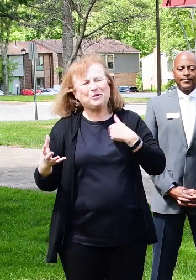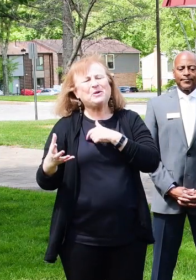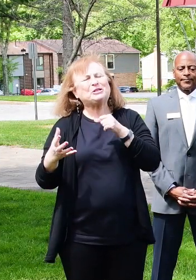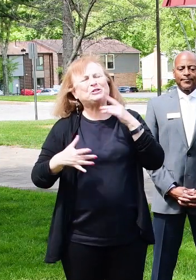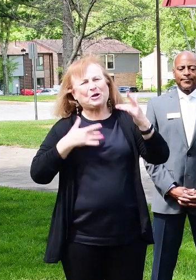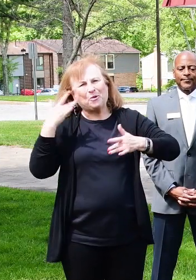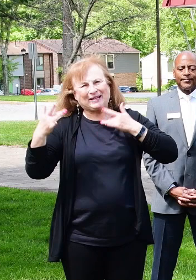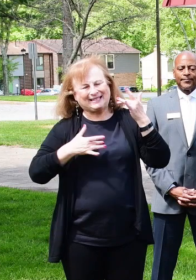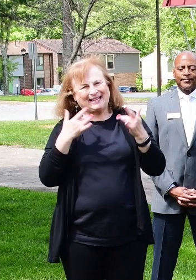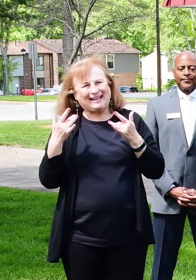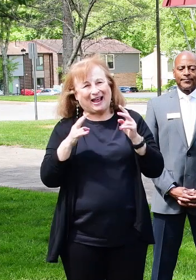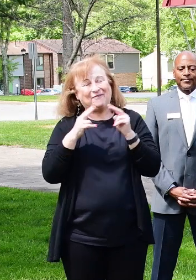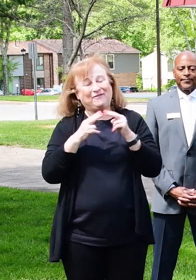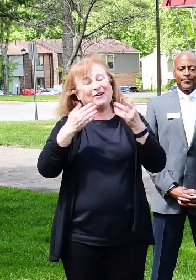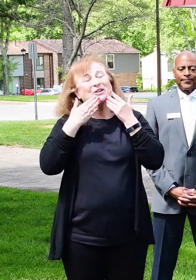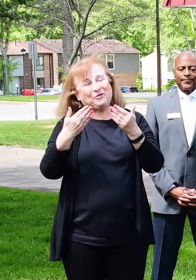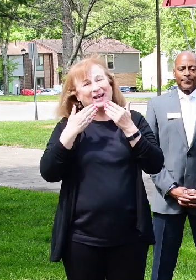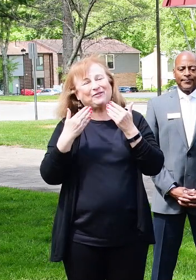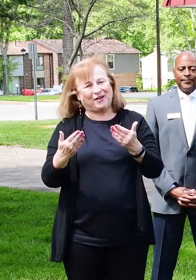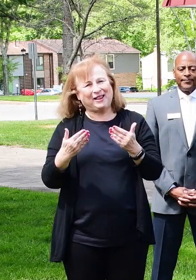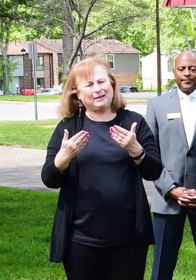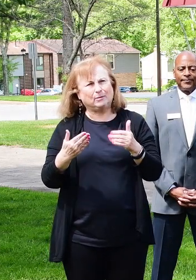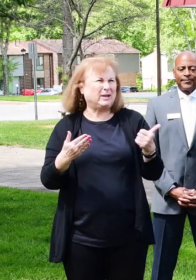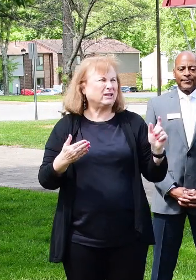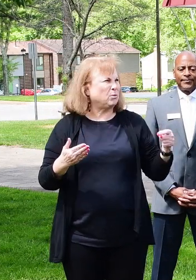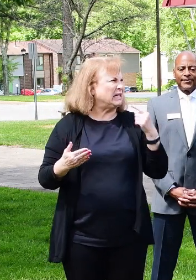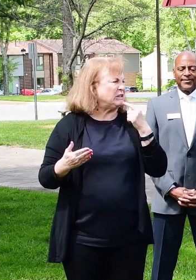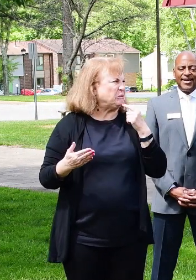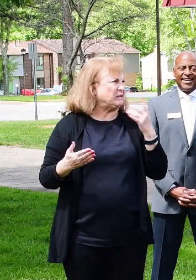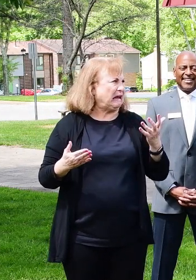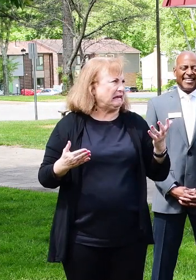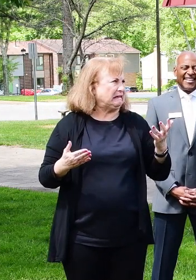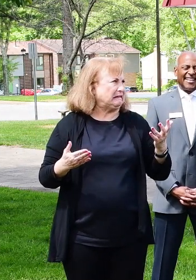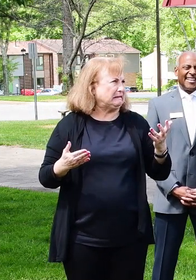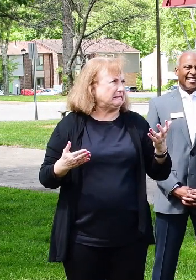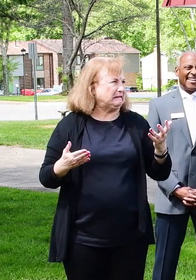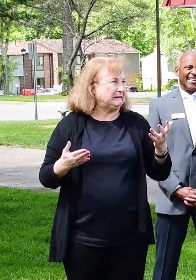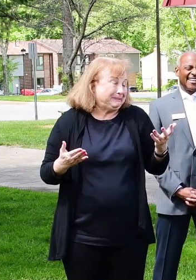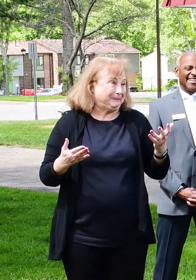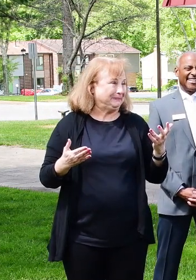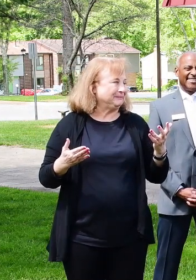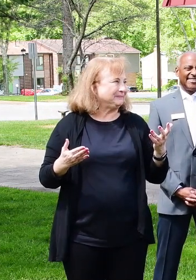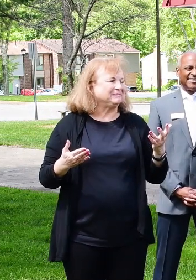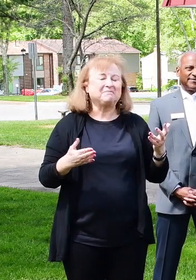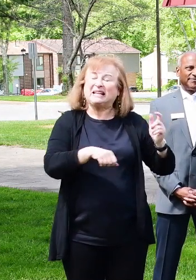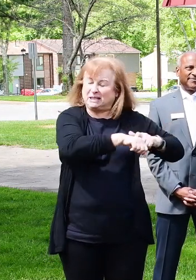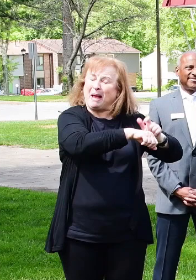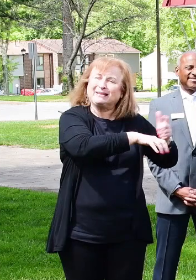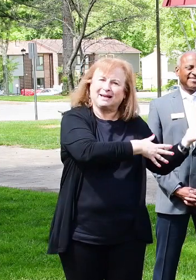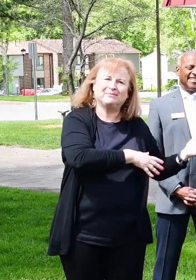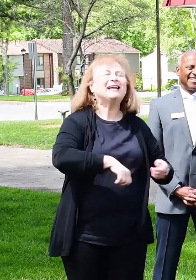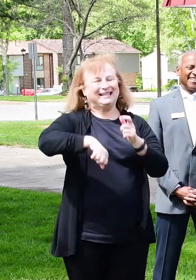so excited and very, very grateful. What else do I need to say? It's about time.